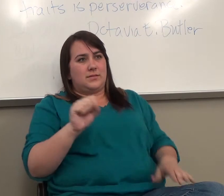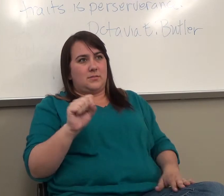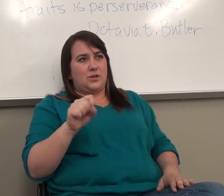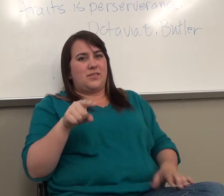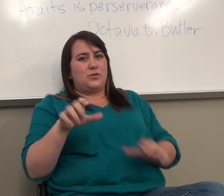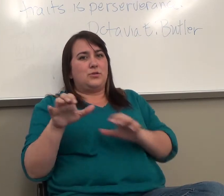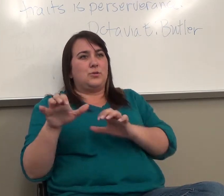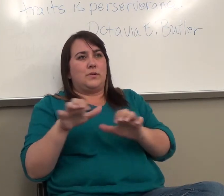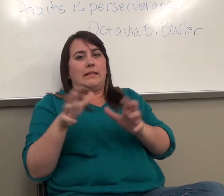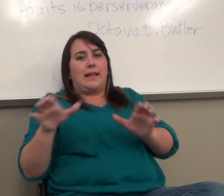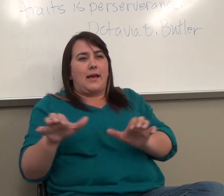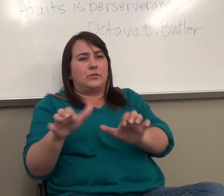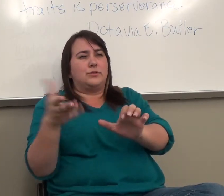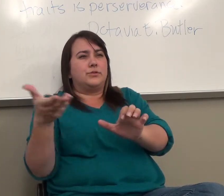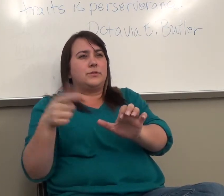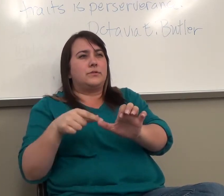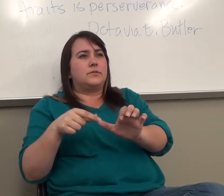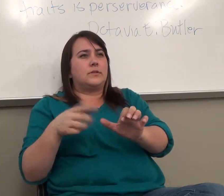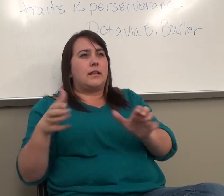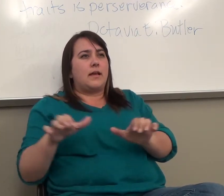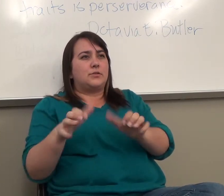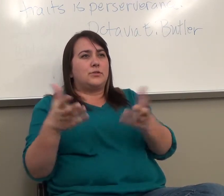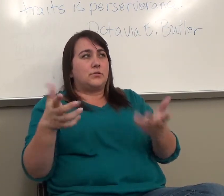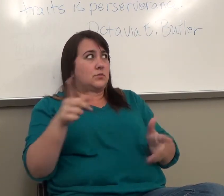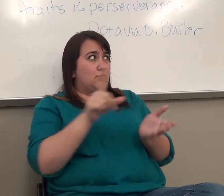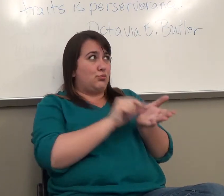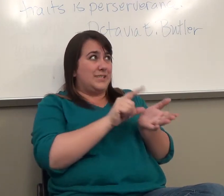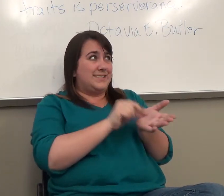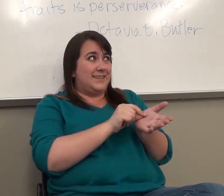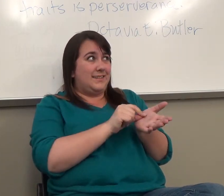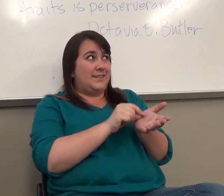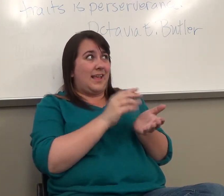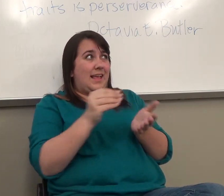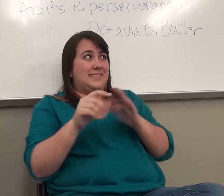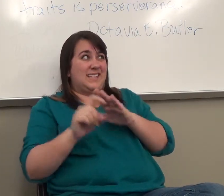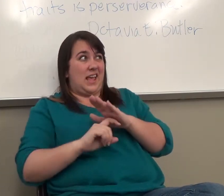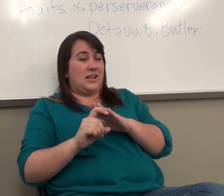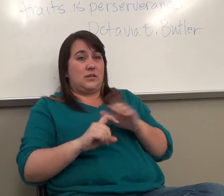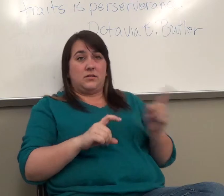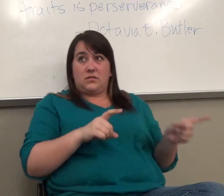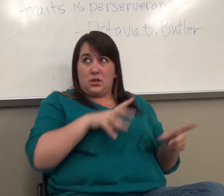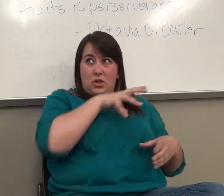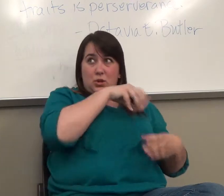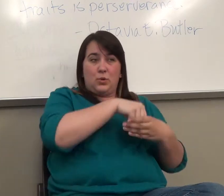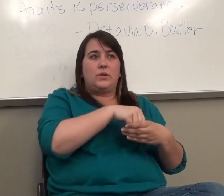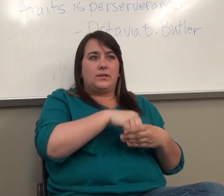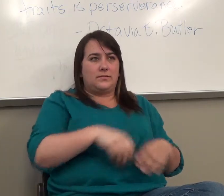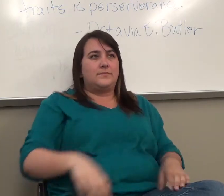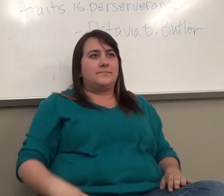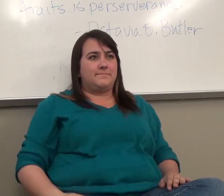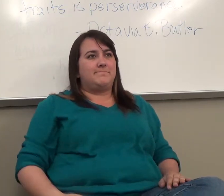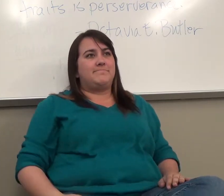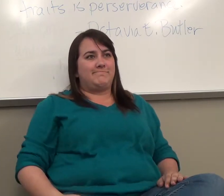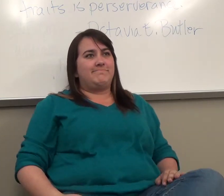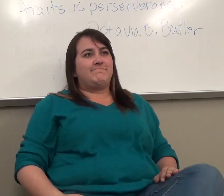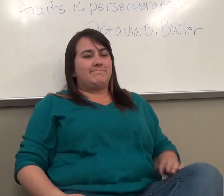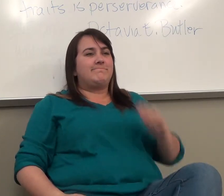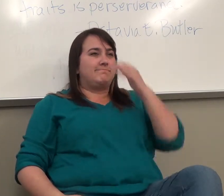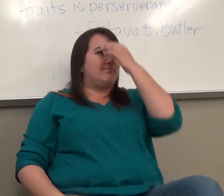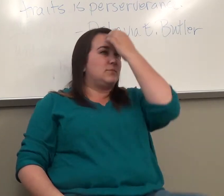what? Printing and scanning of include. Being included. Yeah. So